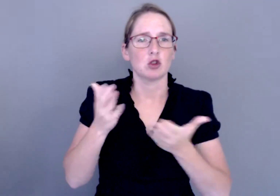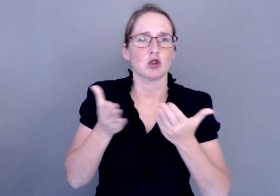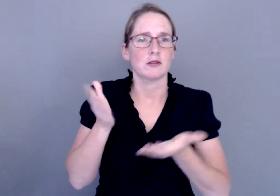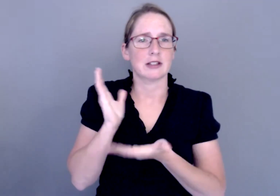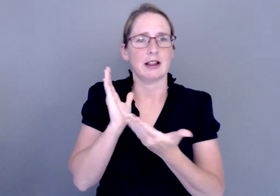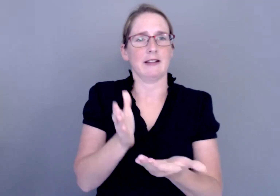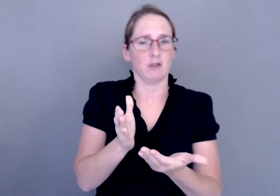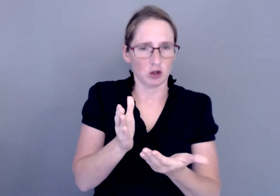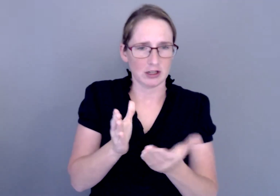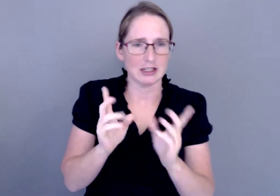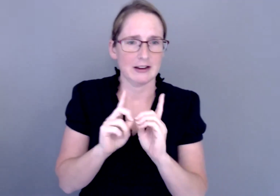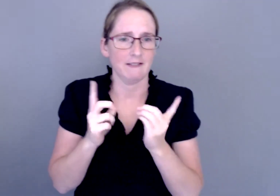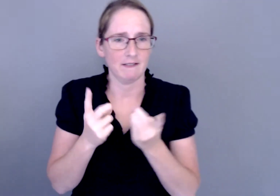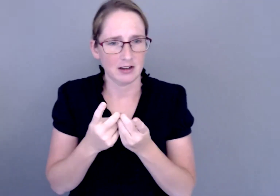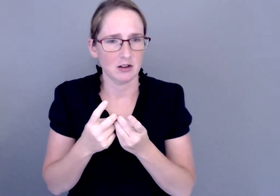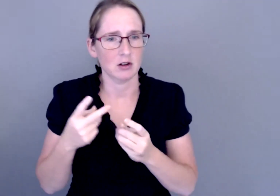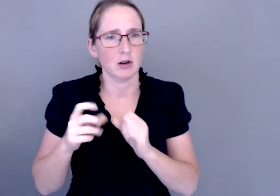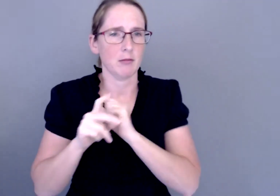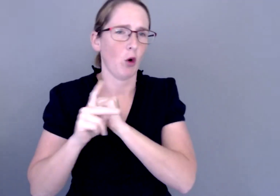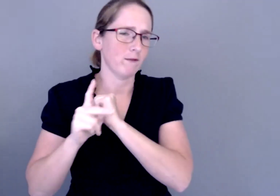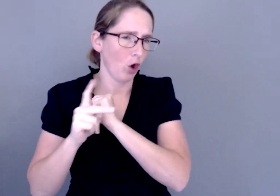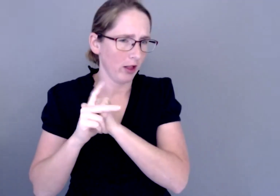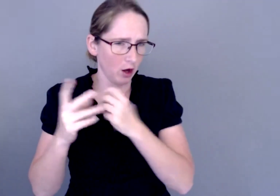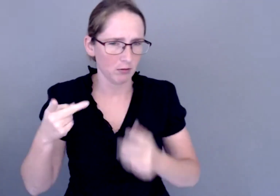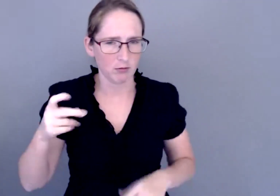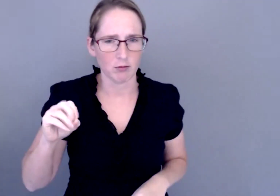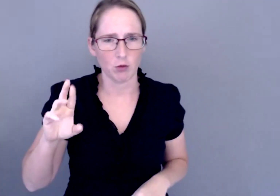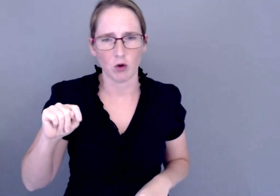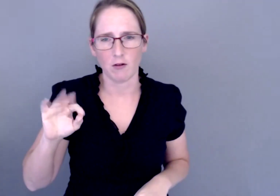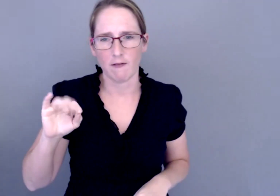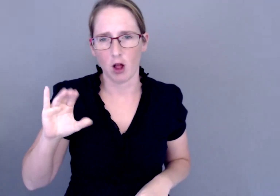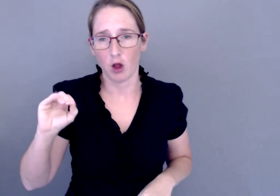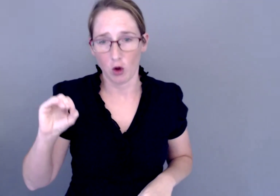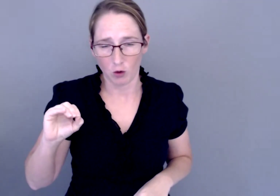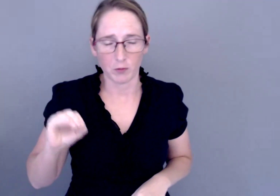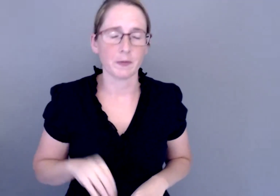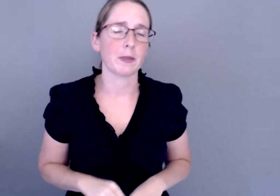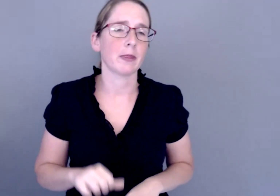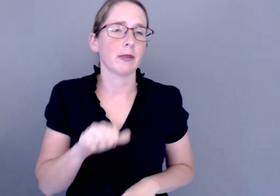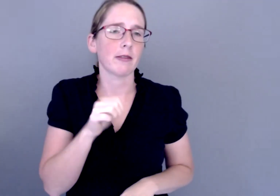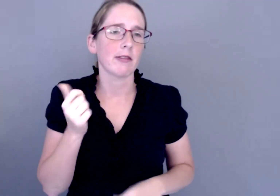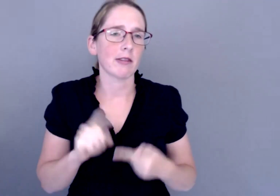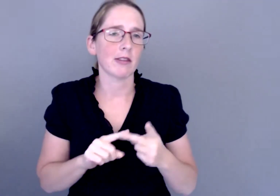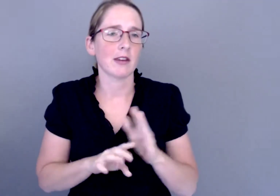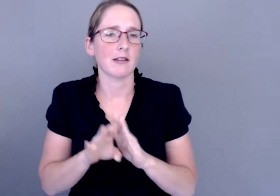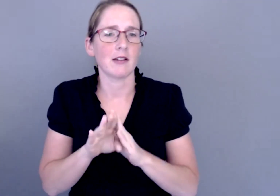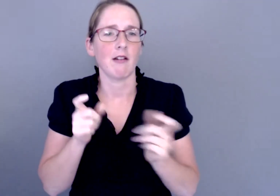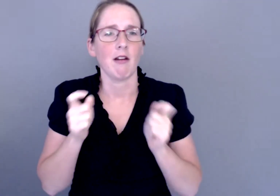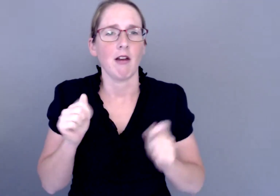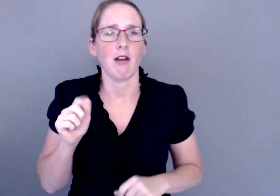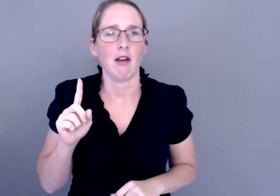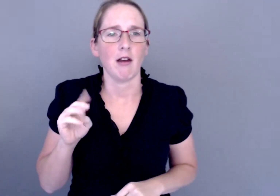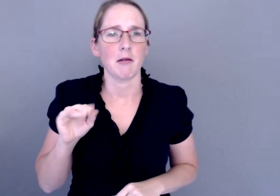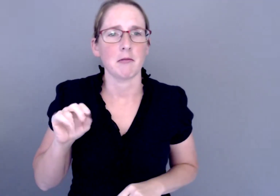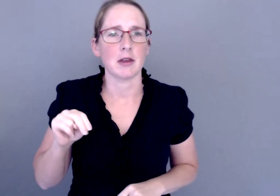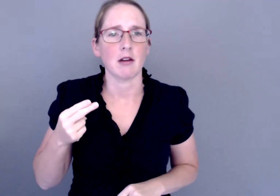delivery division or portfolio. Another is to develop an administrative hub